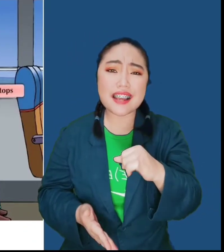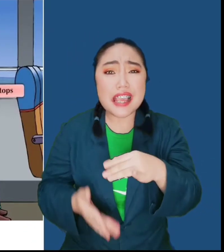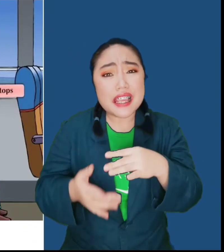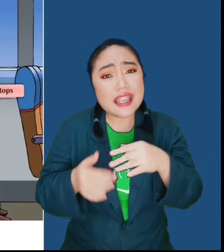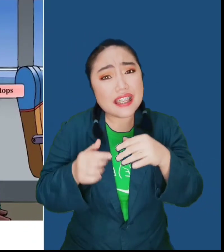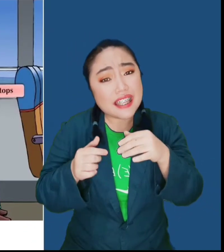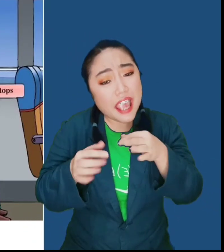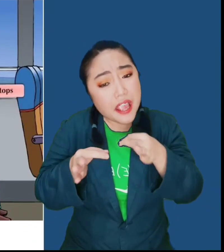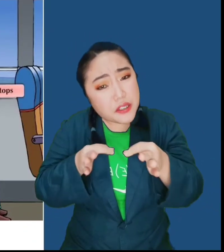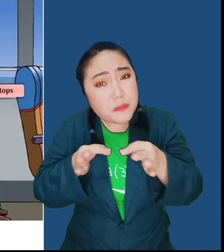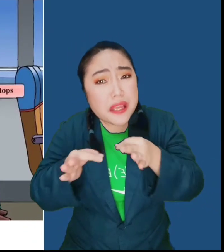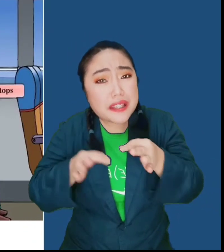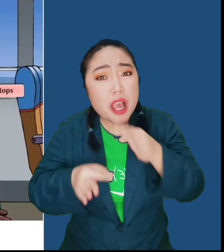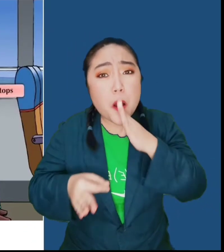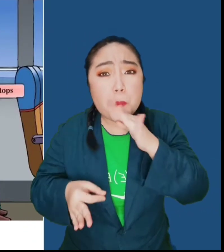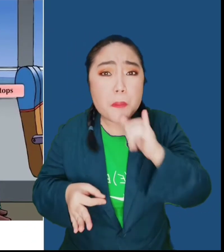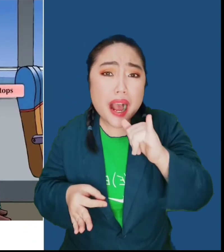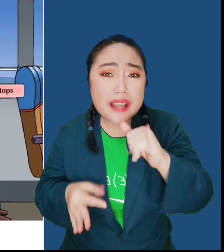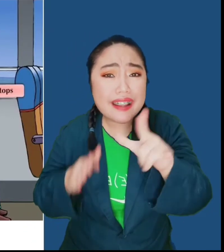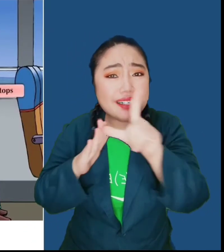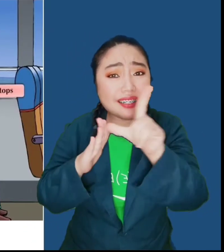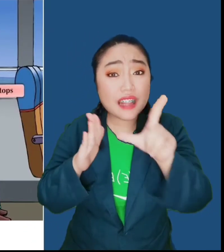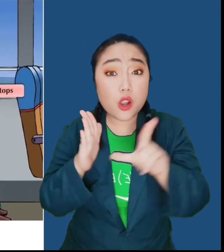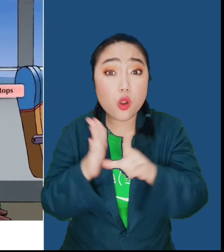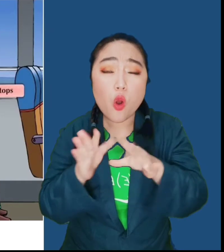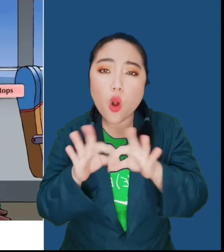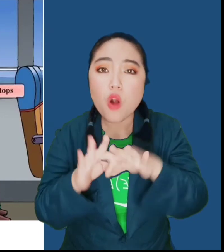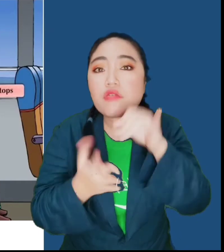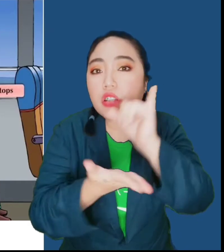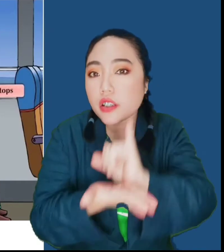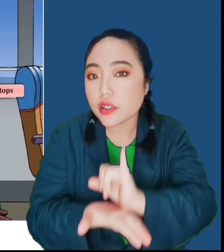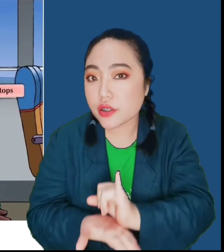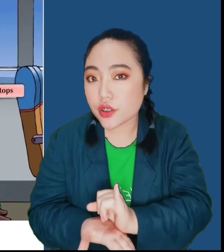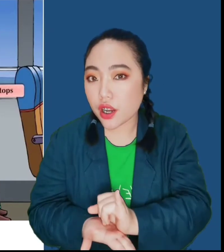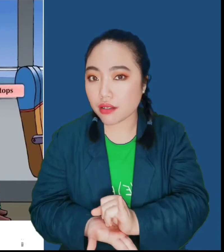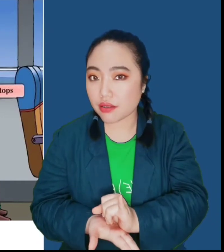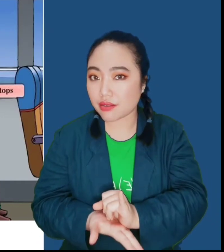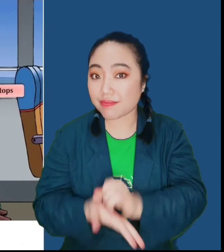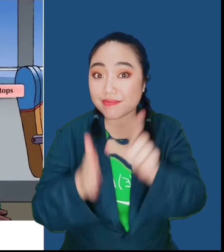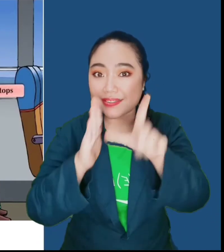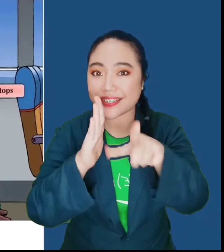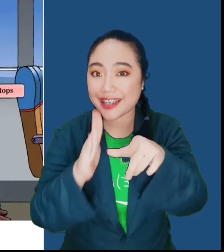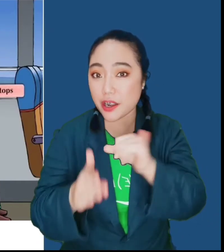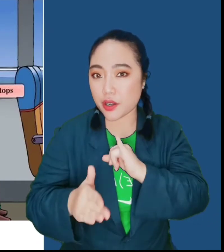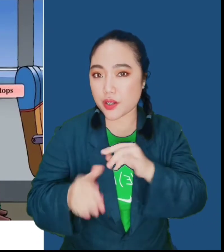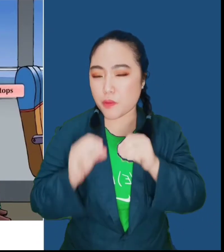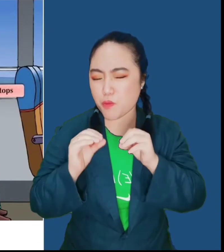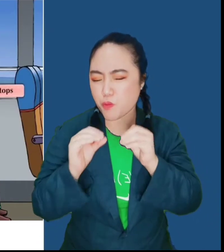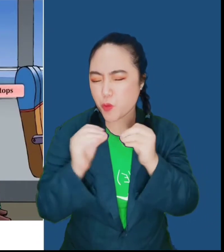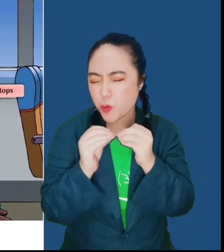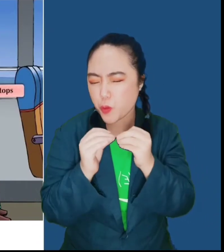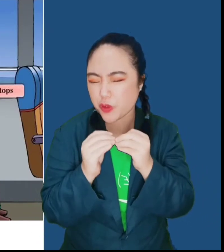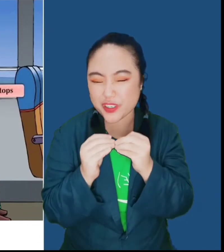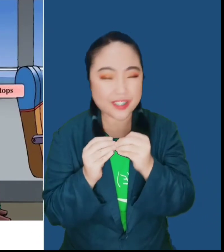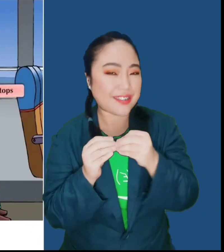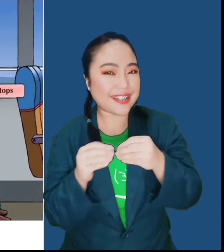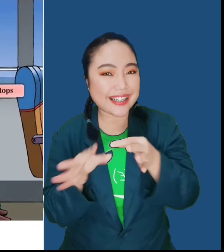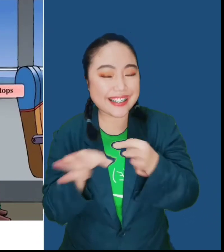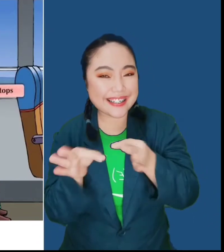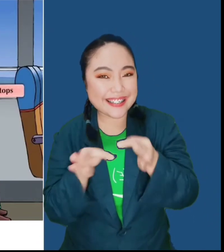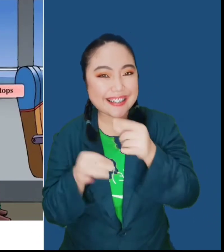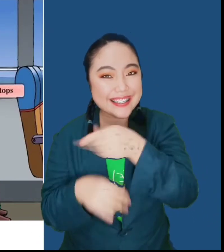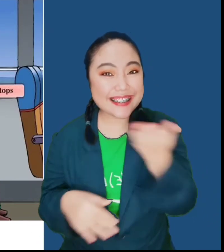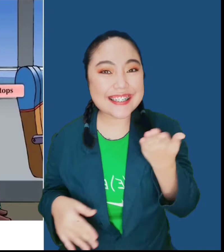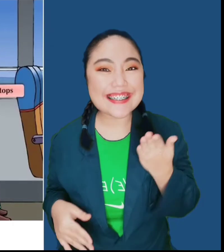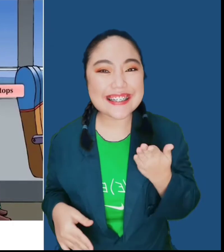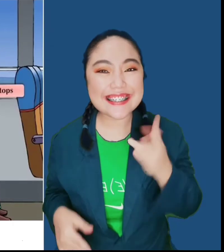a definition by the law of inertia. Later, I will teach you more about it. I would explain to you.